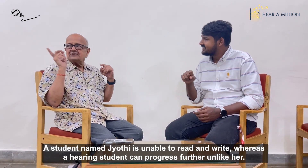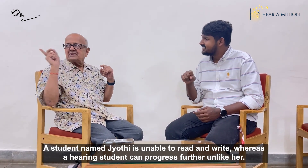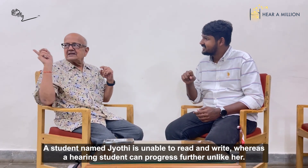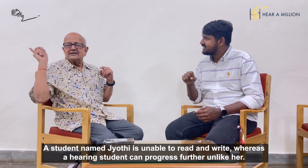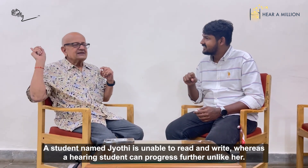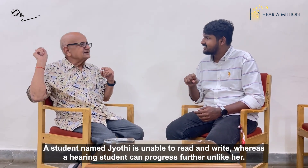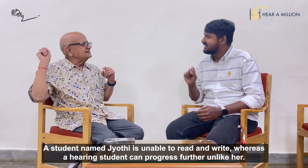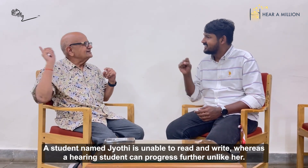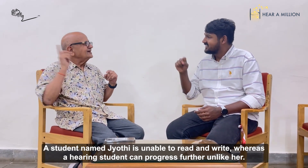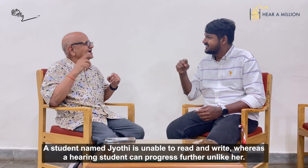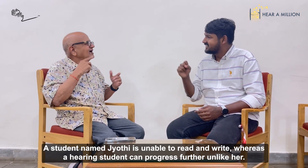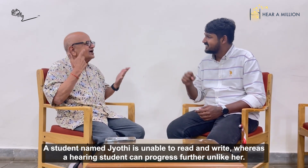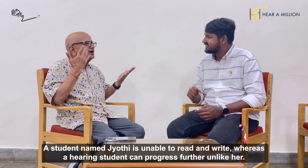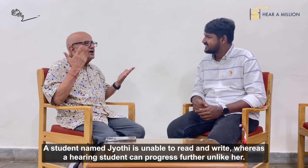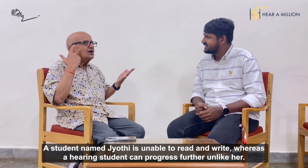her.